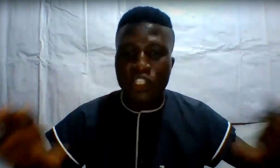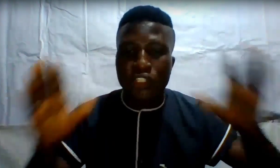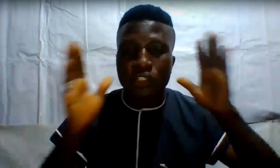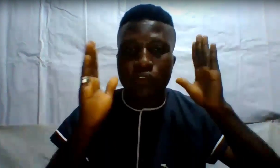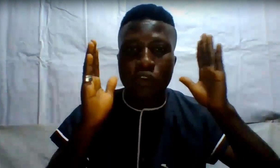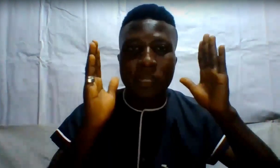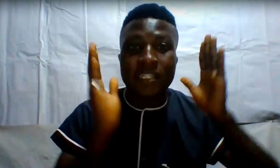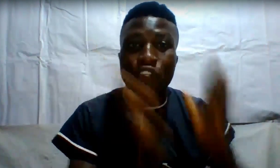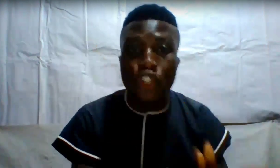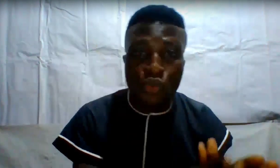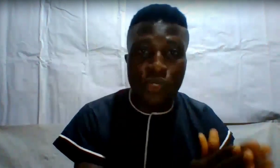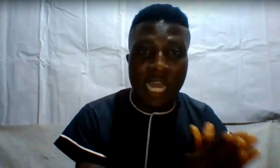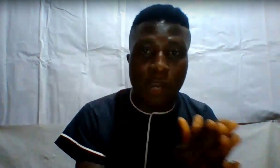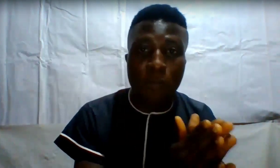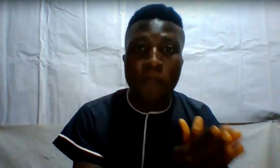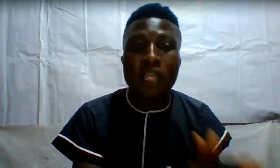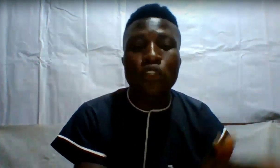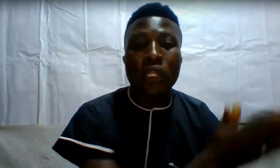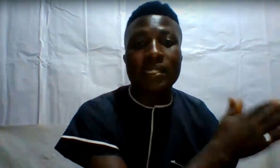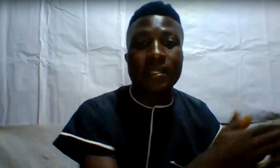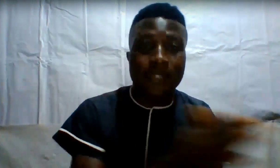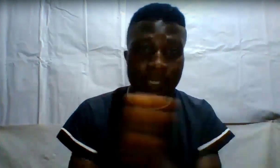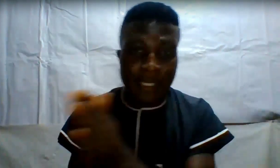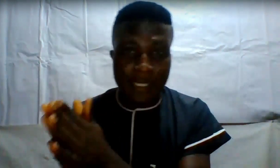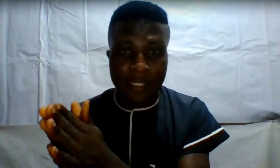letter Z. Right. So for letter U,